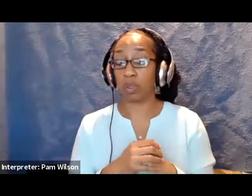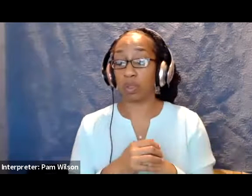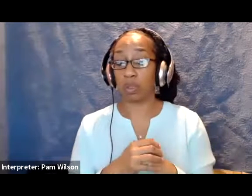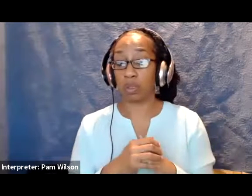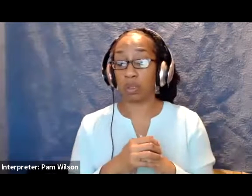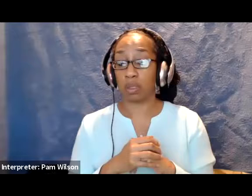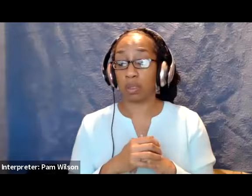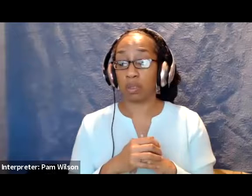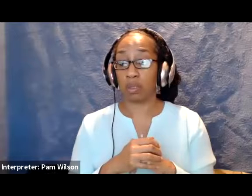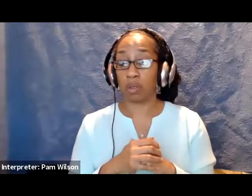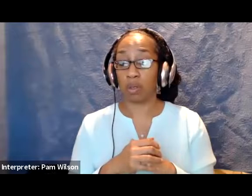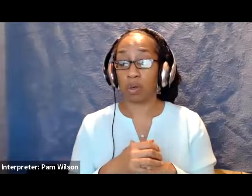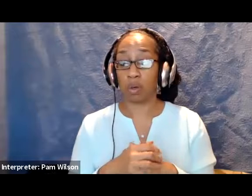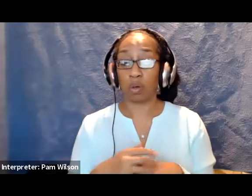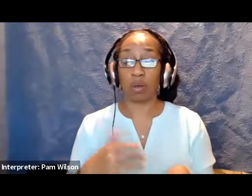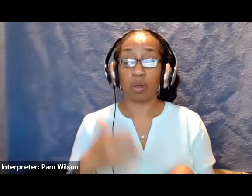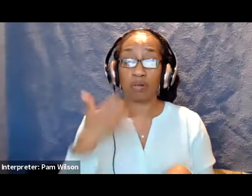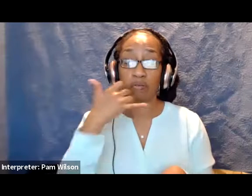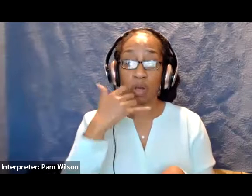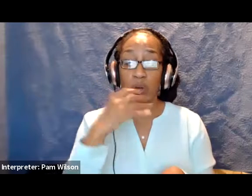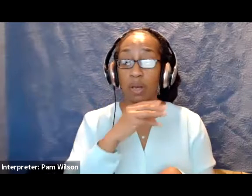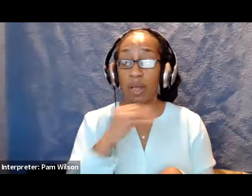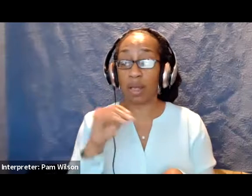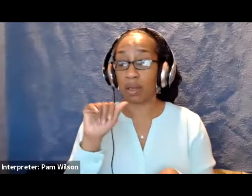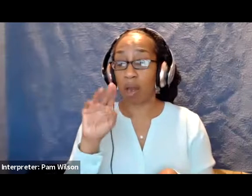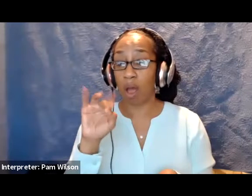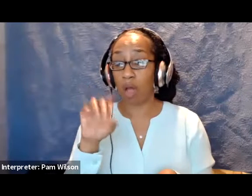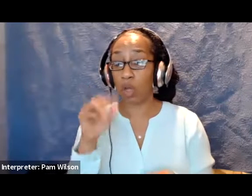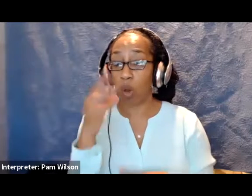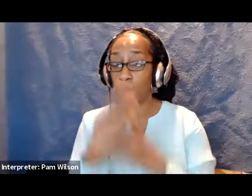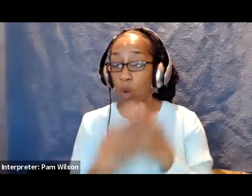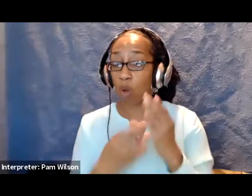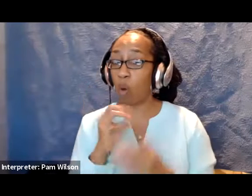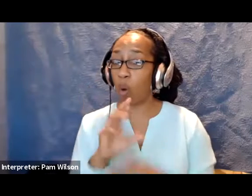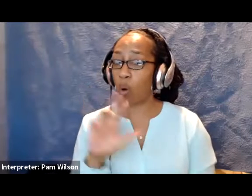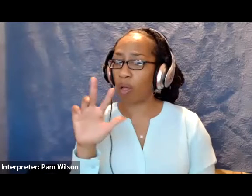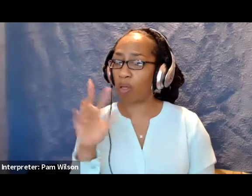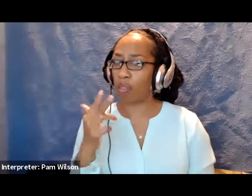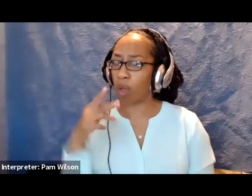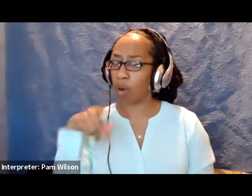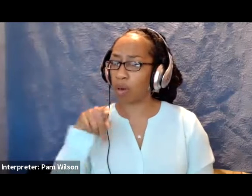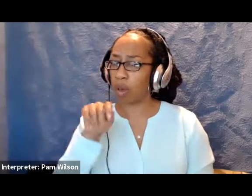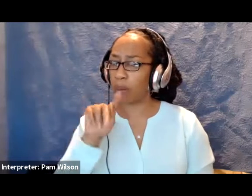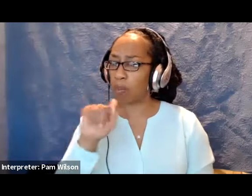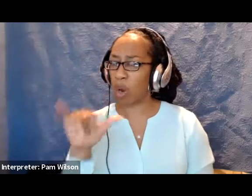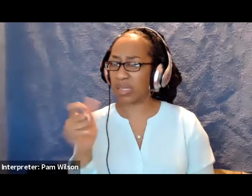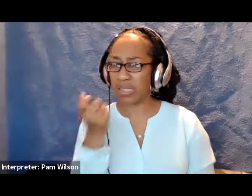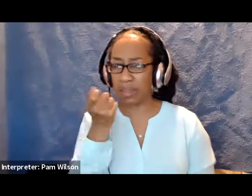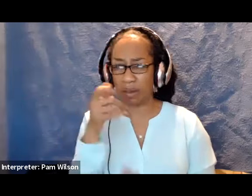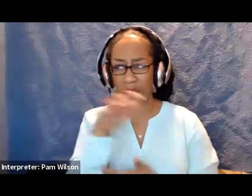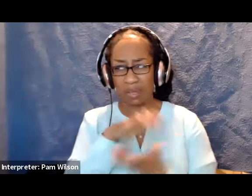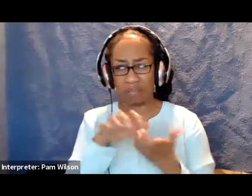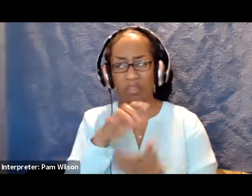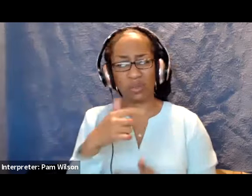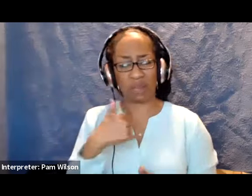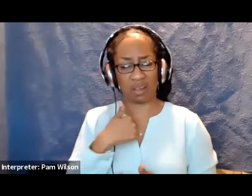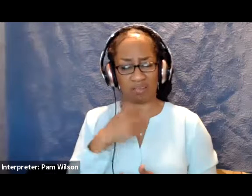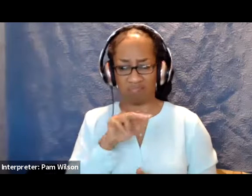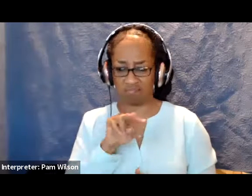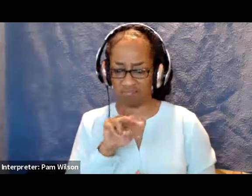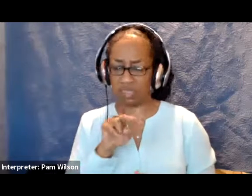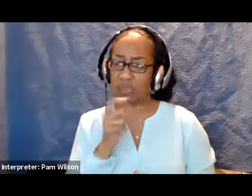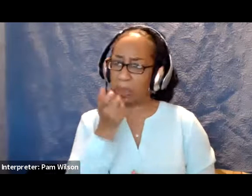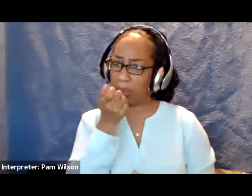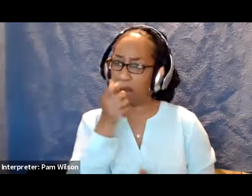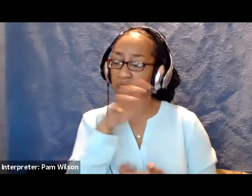telephone and audio both, or a third party. Now, this is a little confusing. It was confusing to me. Sometimes